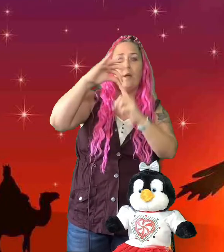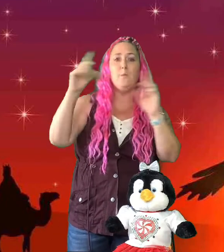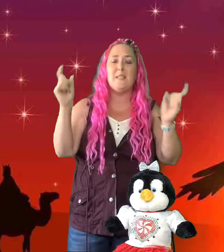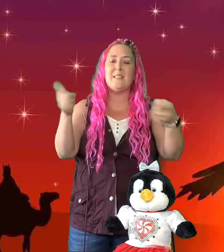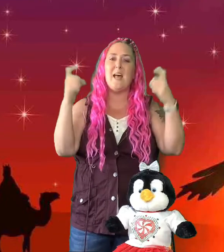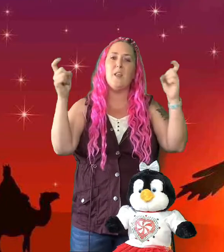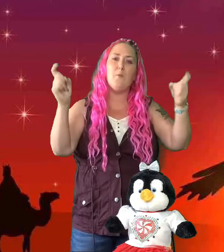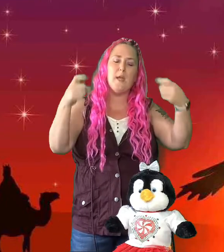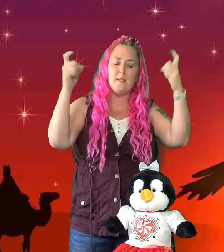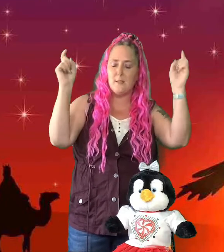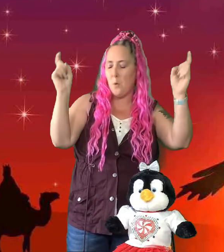we celebrate.